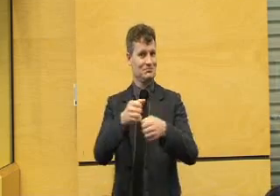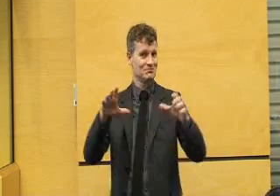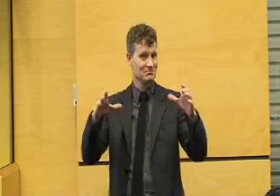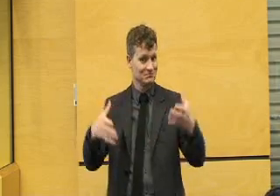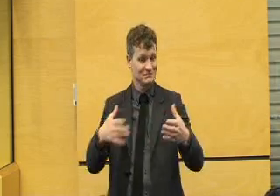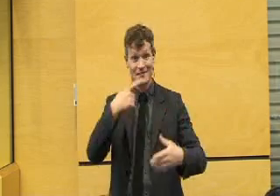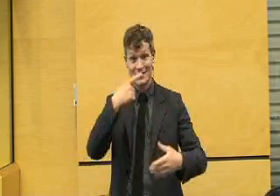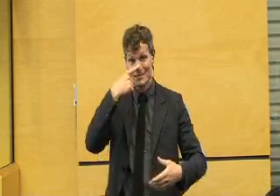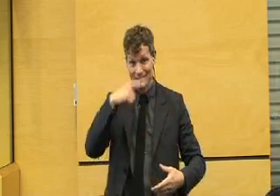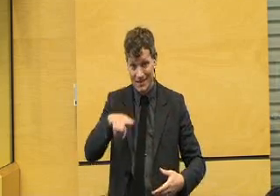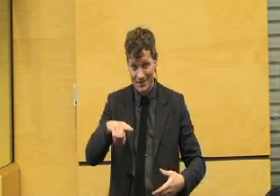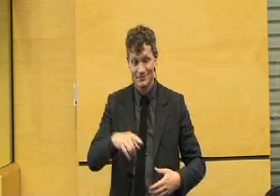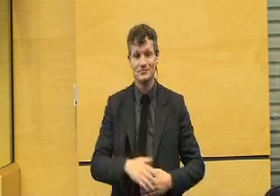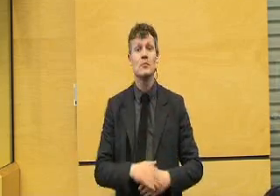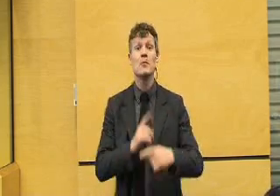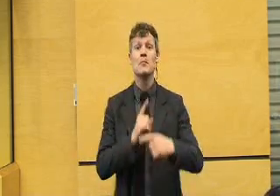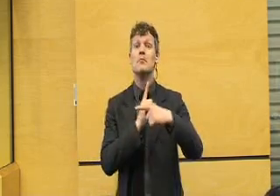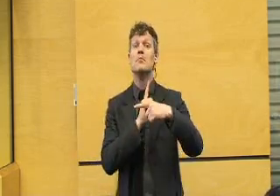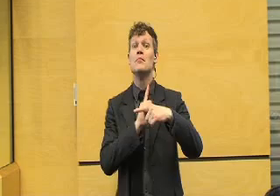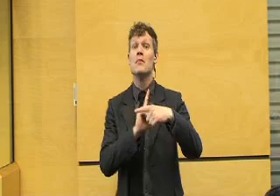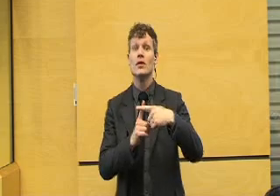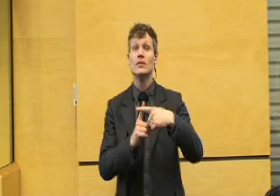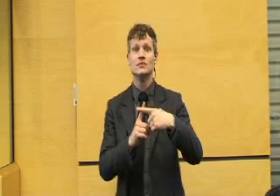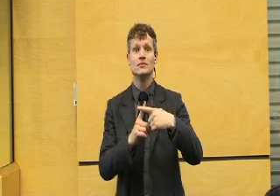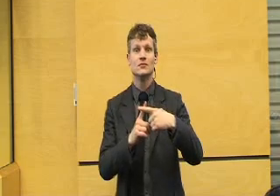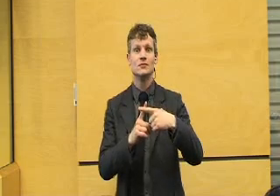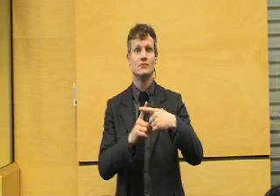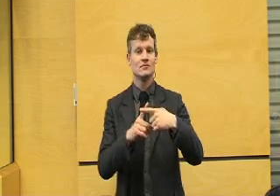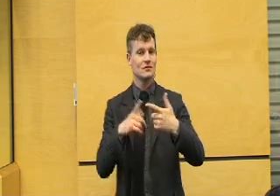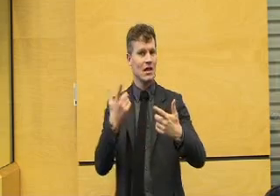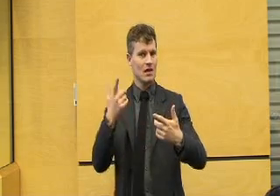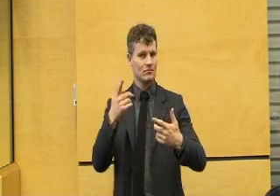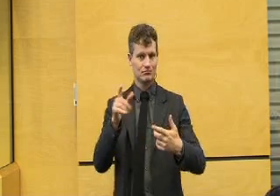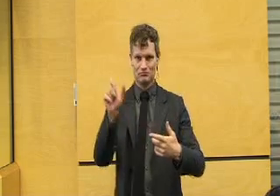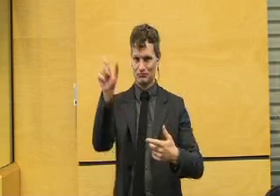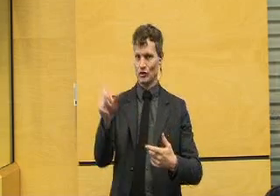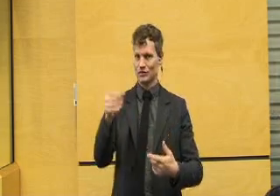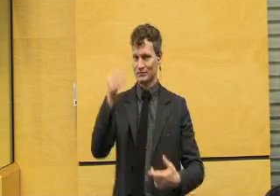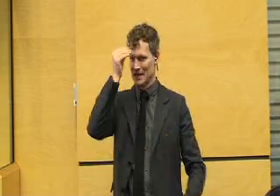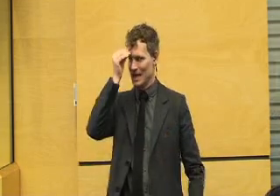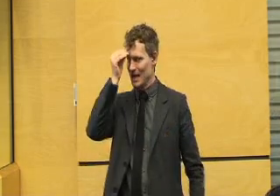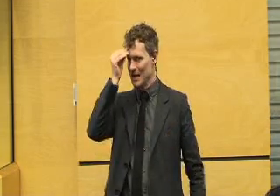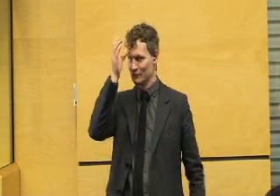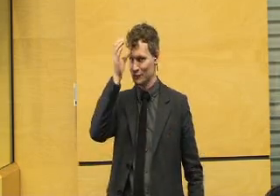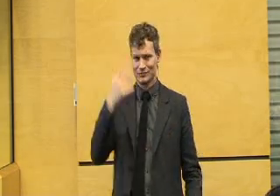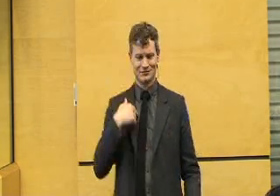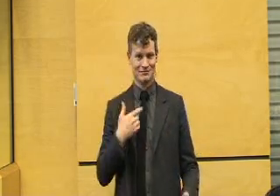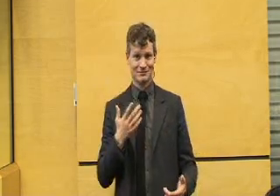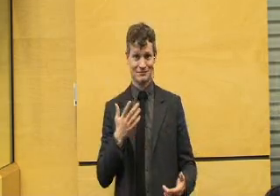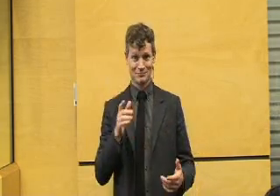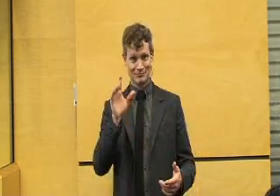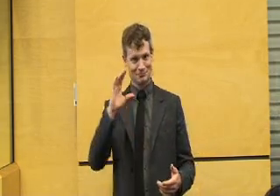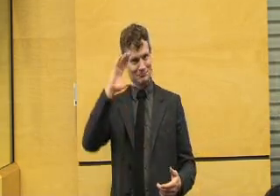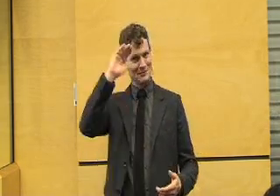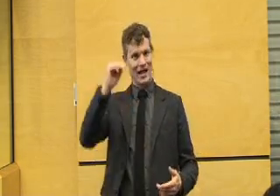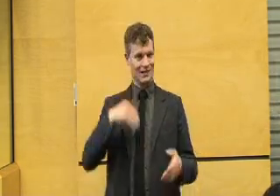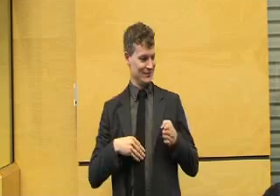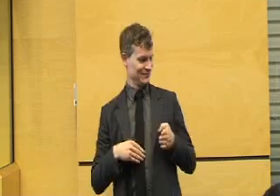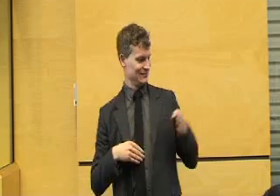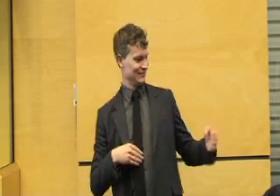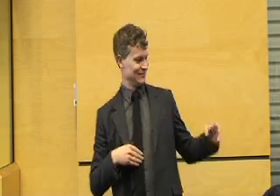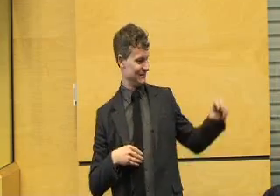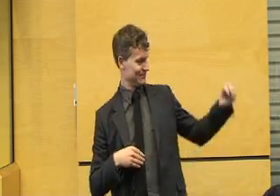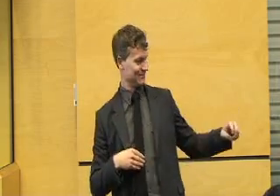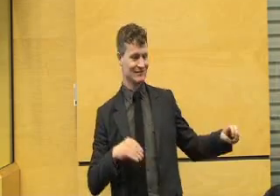excellent expert you've sent to us, Mr. Buntian, my neighbor, and I feel very empty without